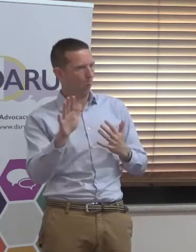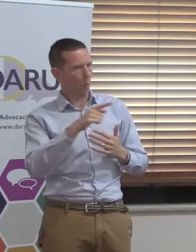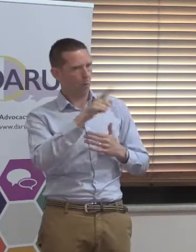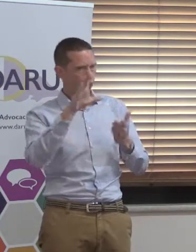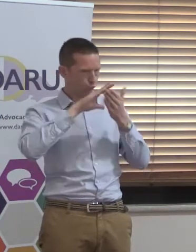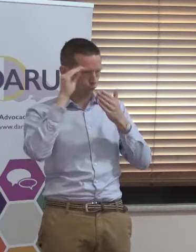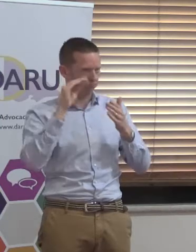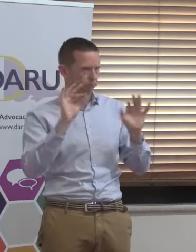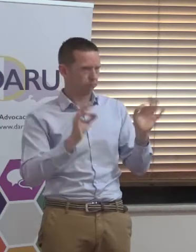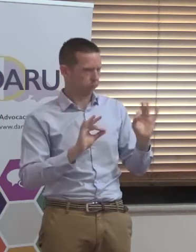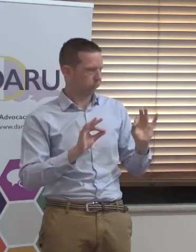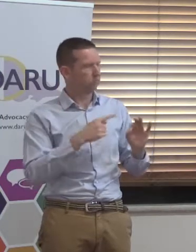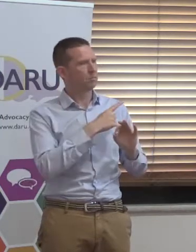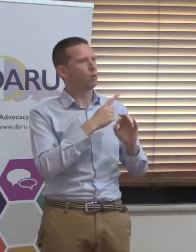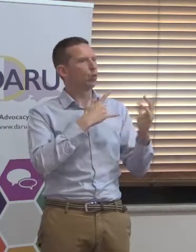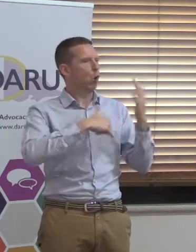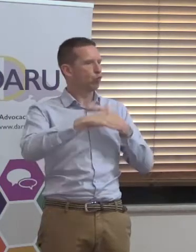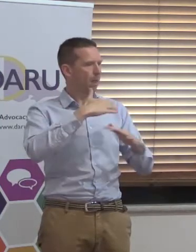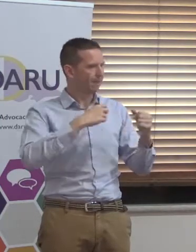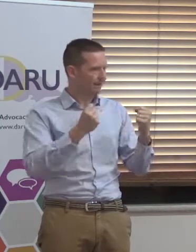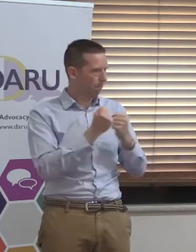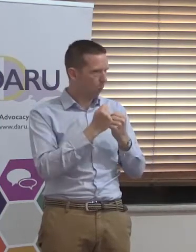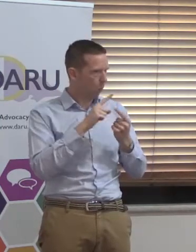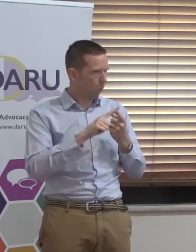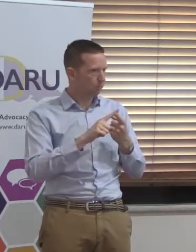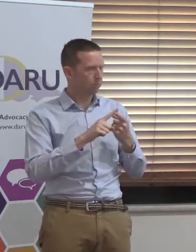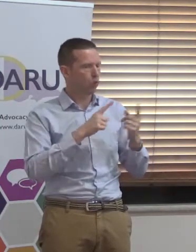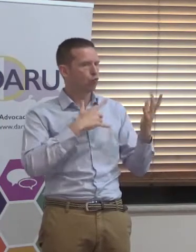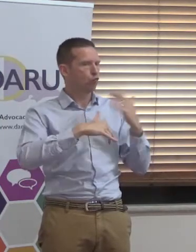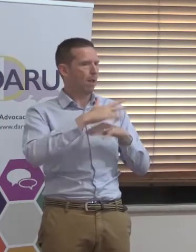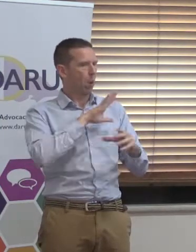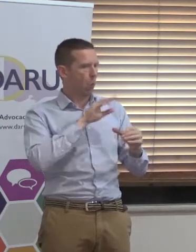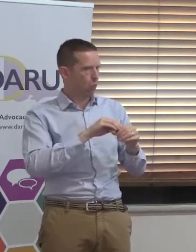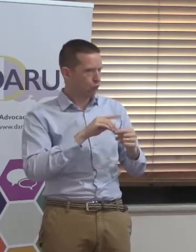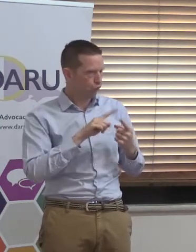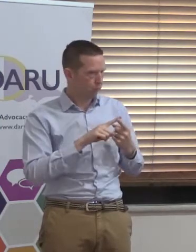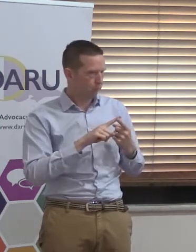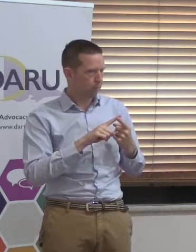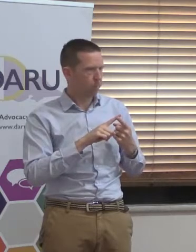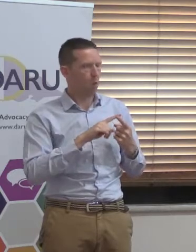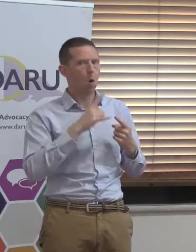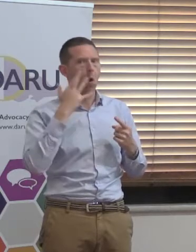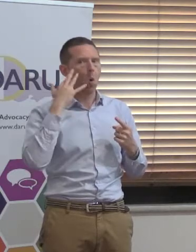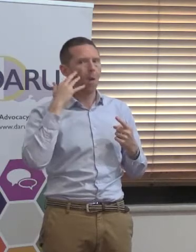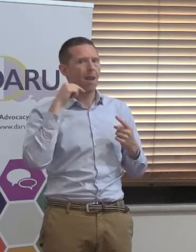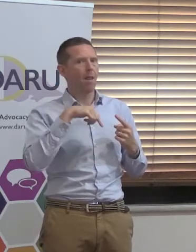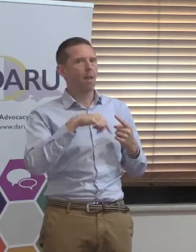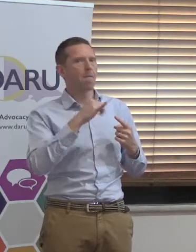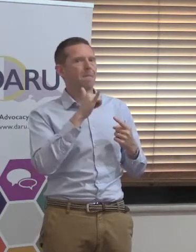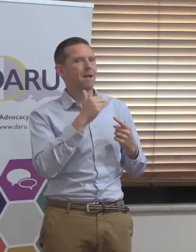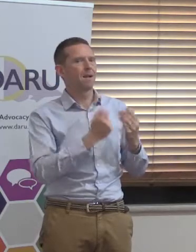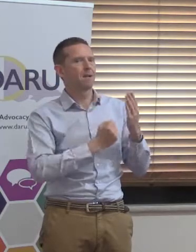students. So there's social supports around social inclusion and when this might be